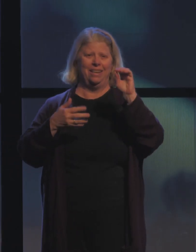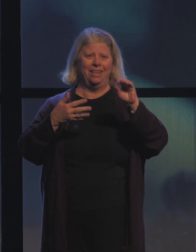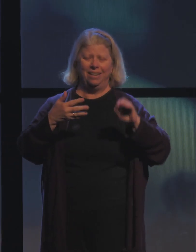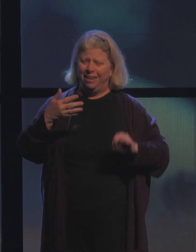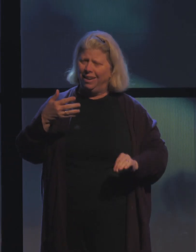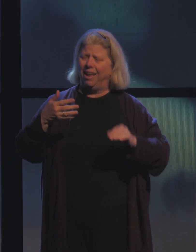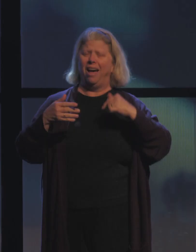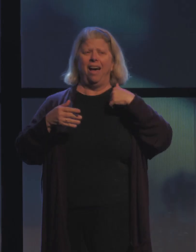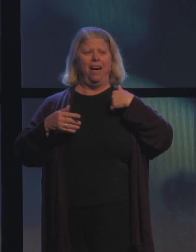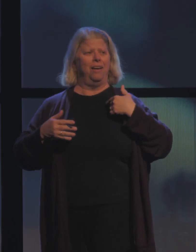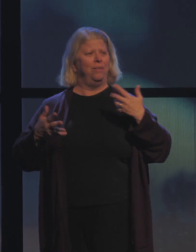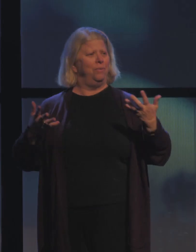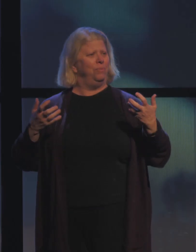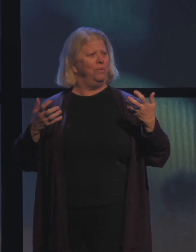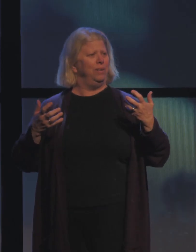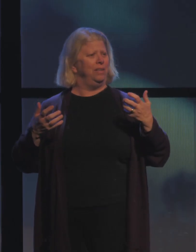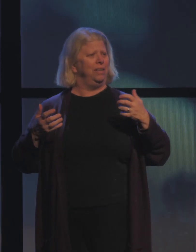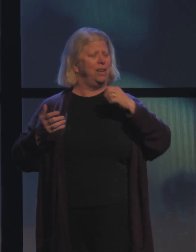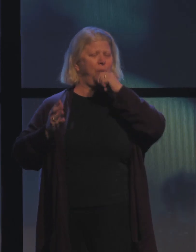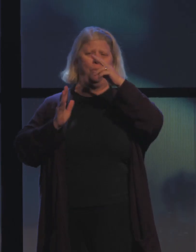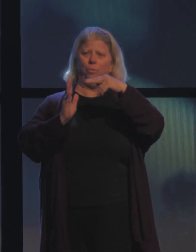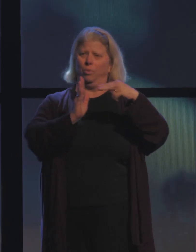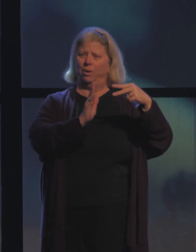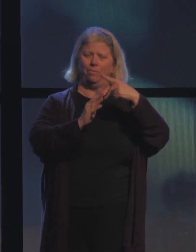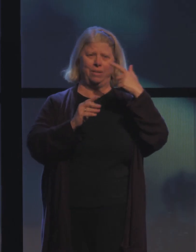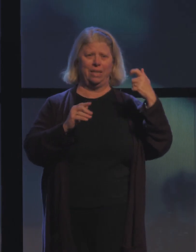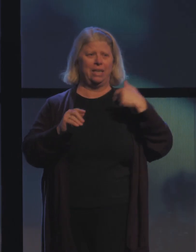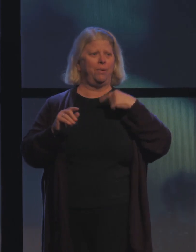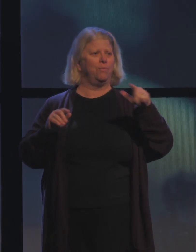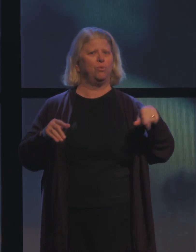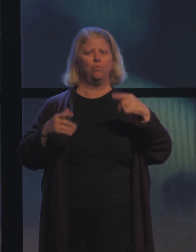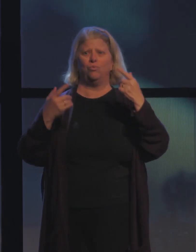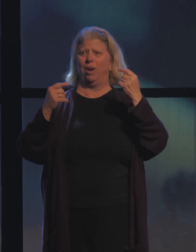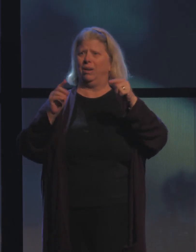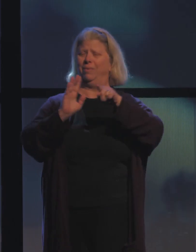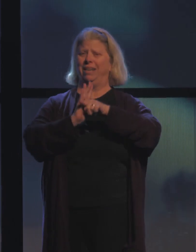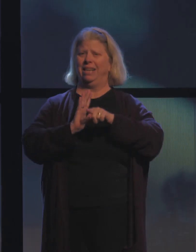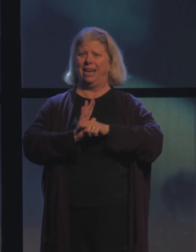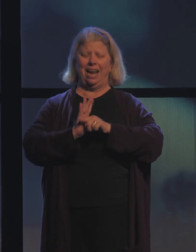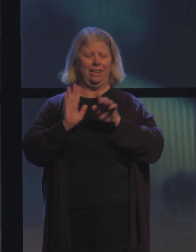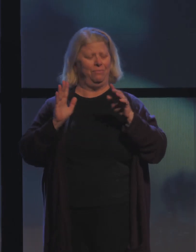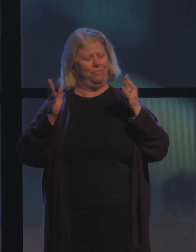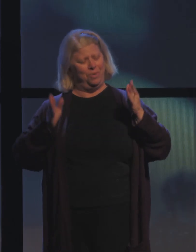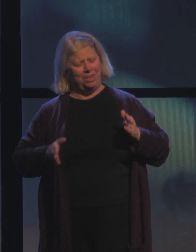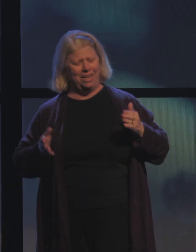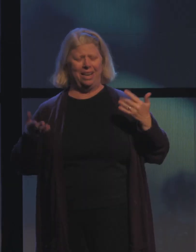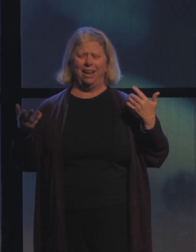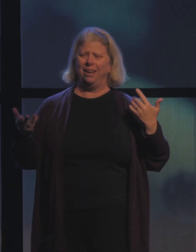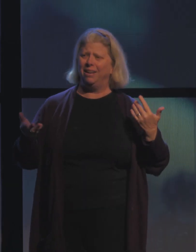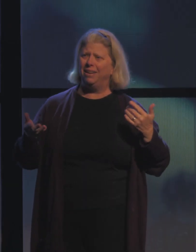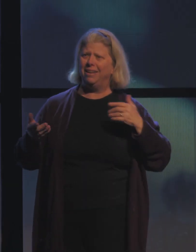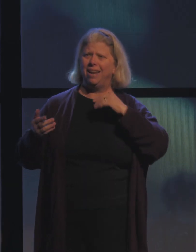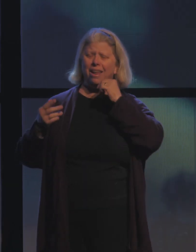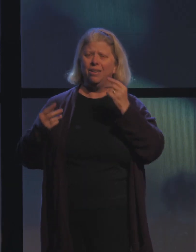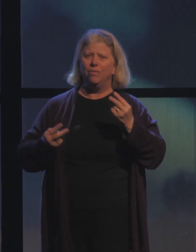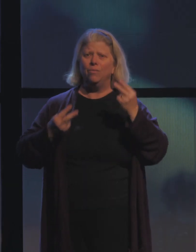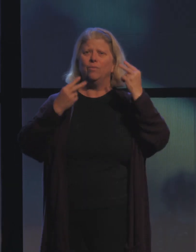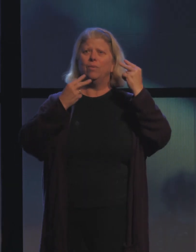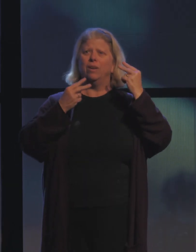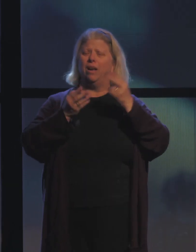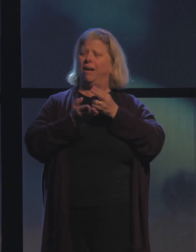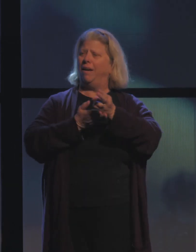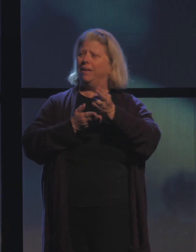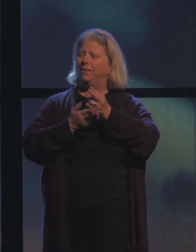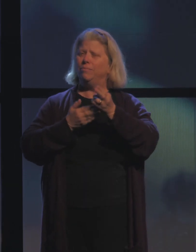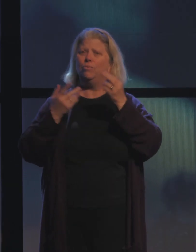But I don't read these things because I'm just trying to be like a negative Nancy. I'm not even reflecting on, I'm